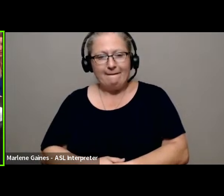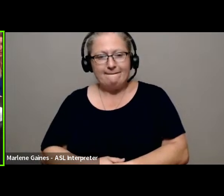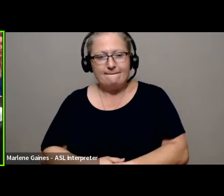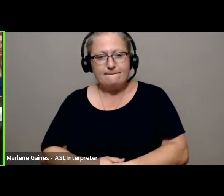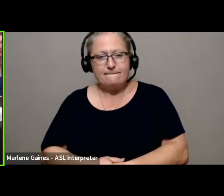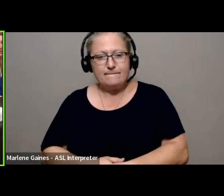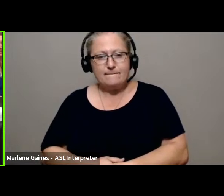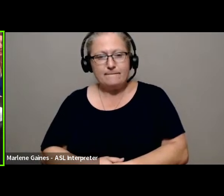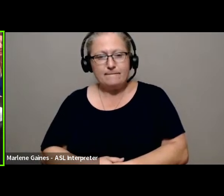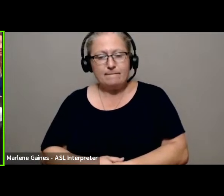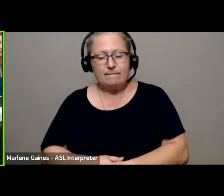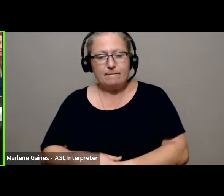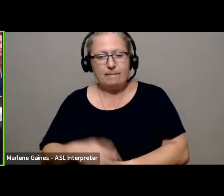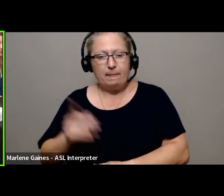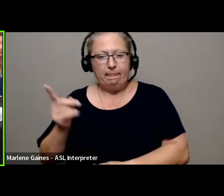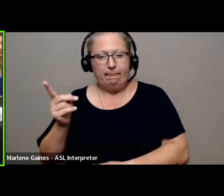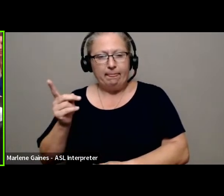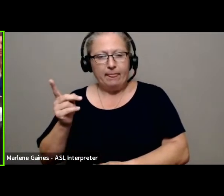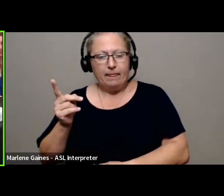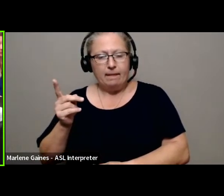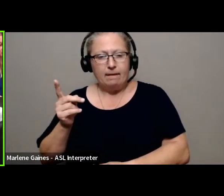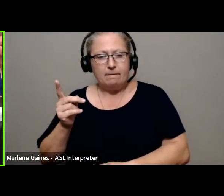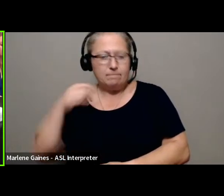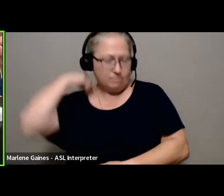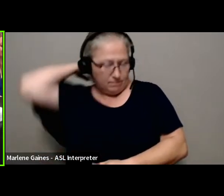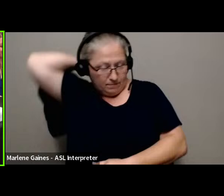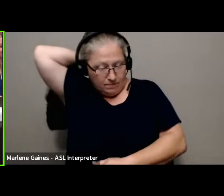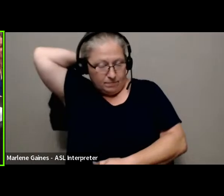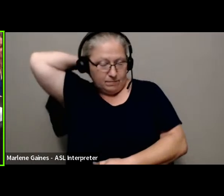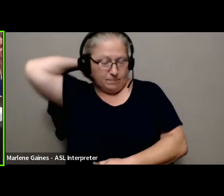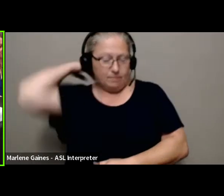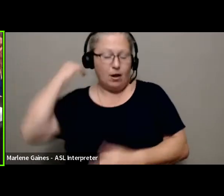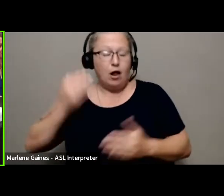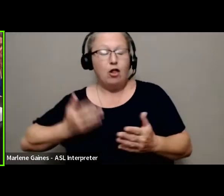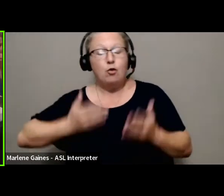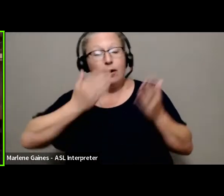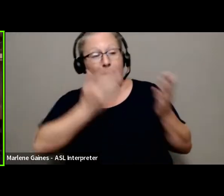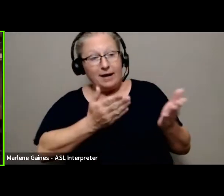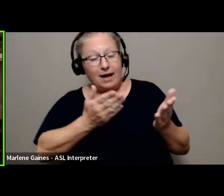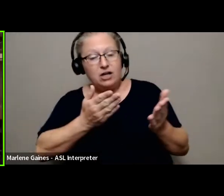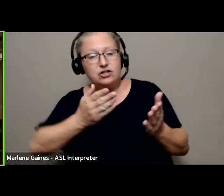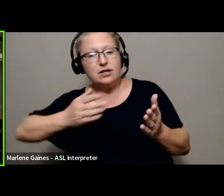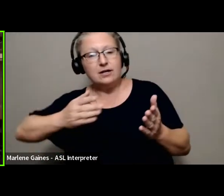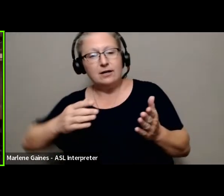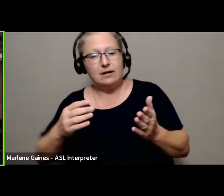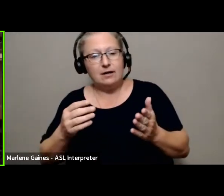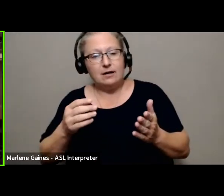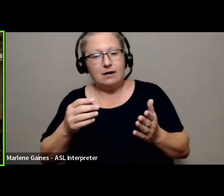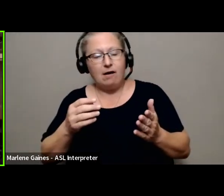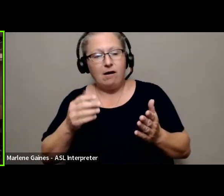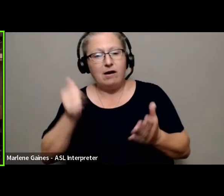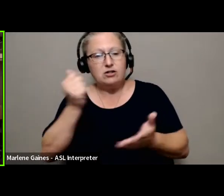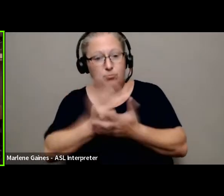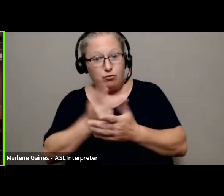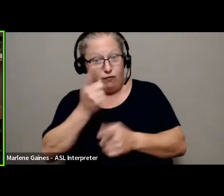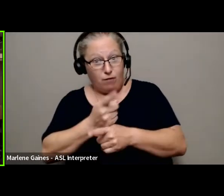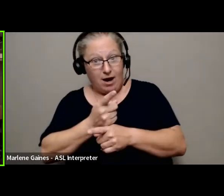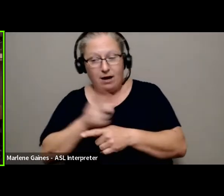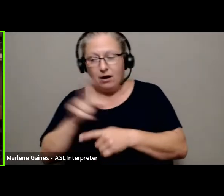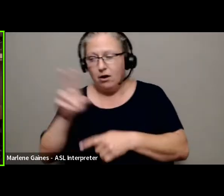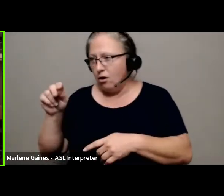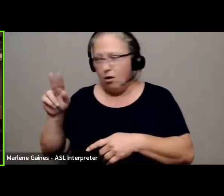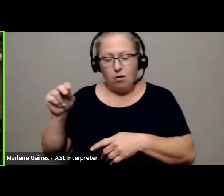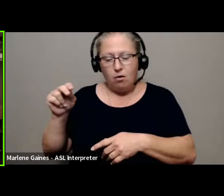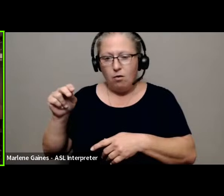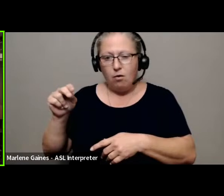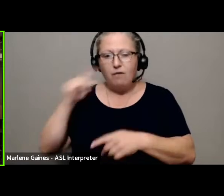Oh, is it? I don't think It looked like it actually. The recommendation is that it's approved, right? No, it's